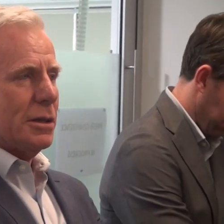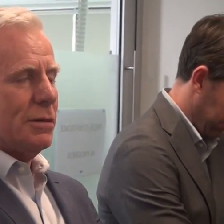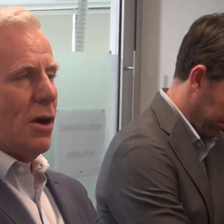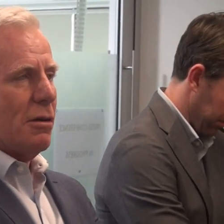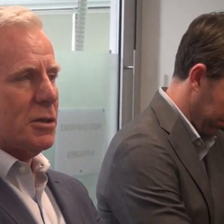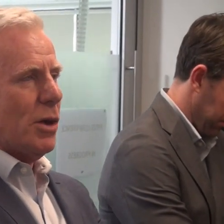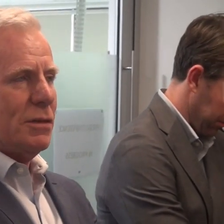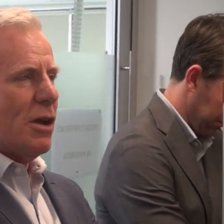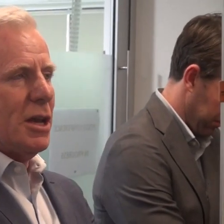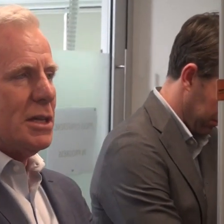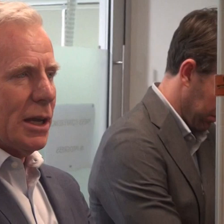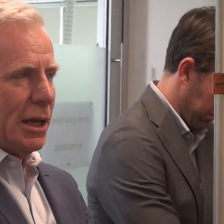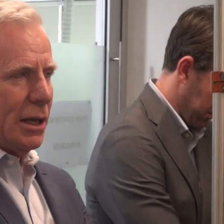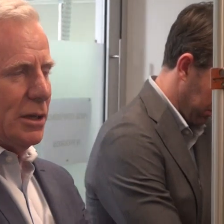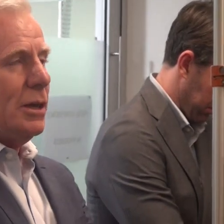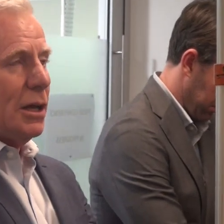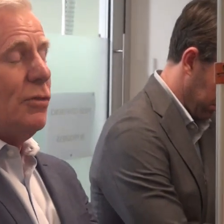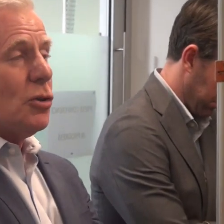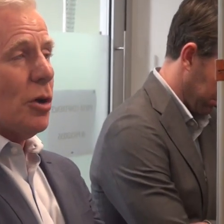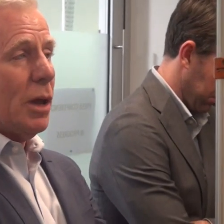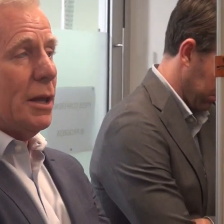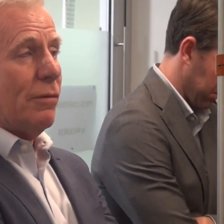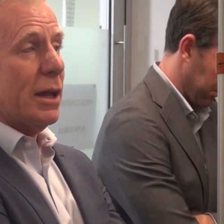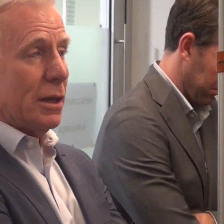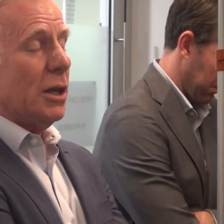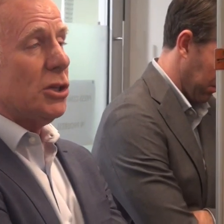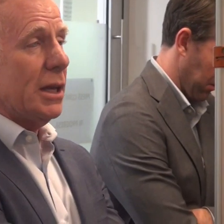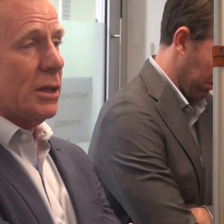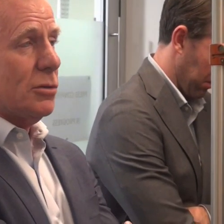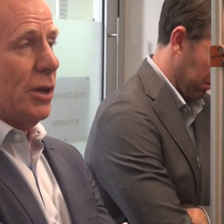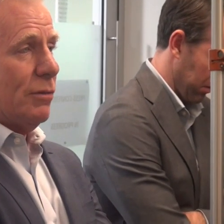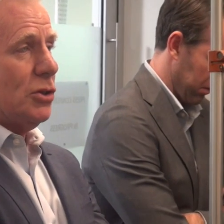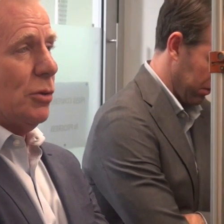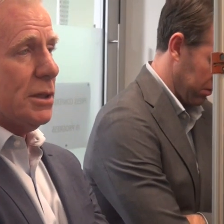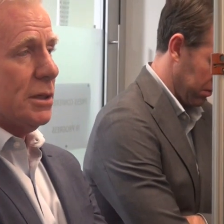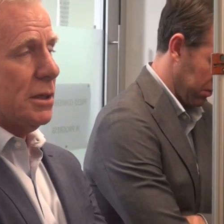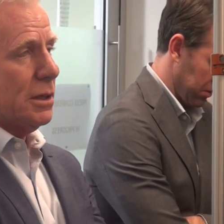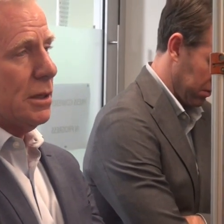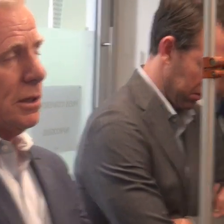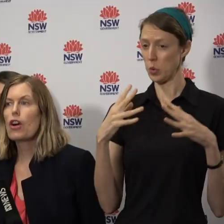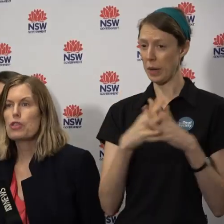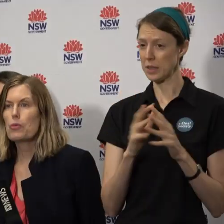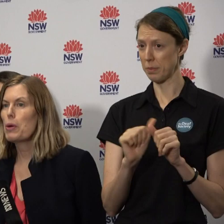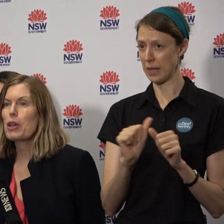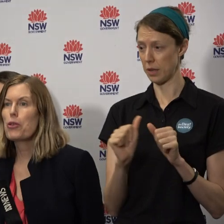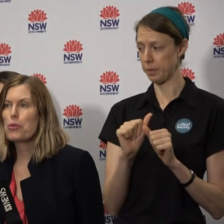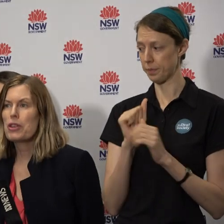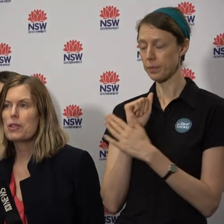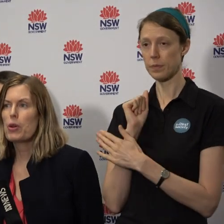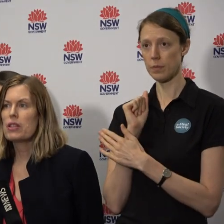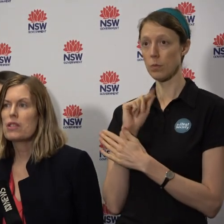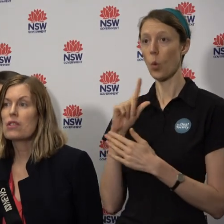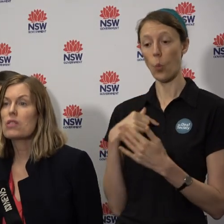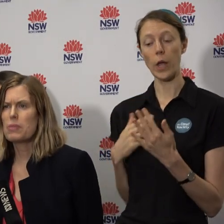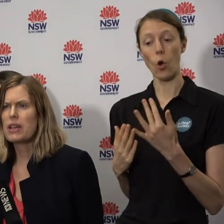this virus spreads very easily. Have you contemplated the fact that shutting that school down for 2 weeks? We've certainly, when we go through